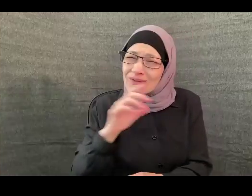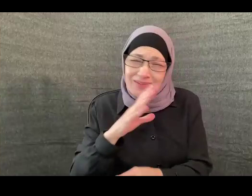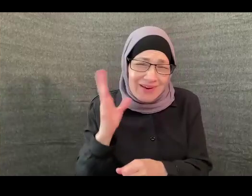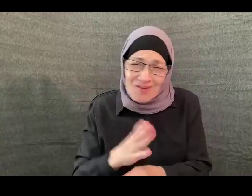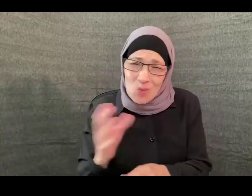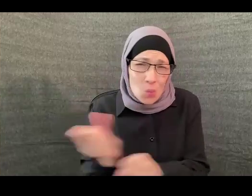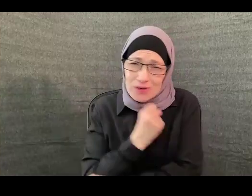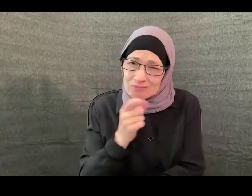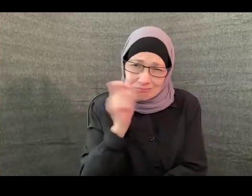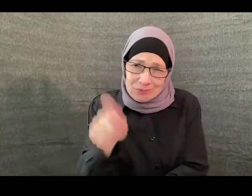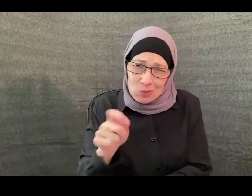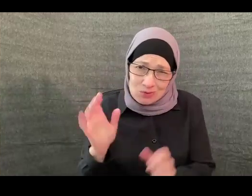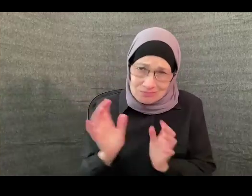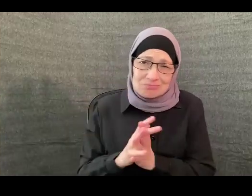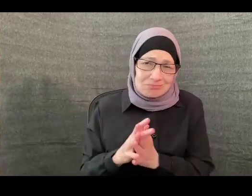Then